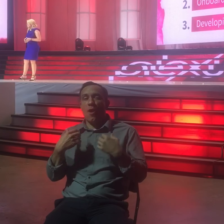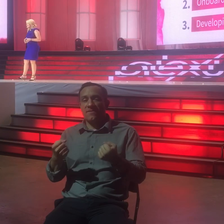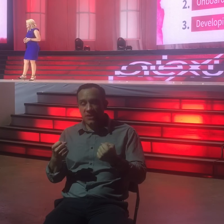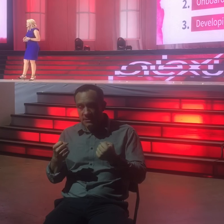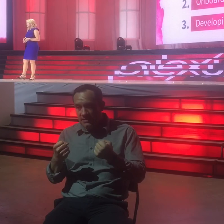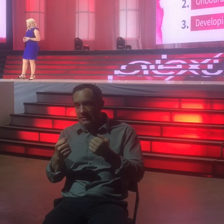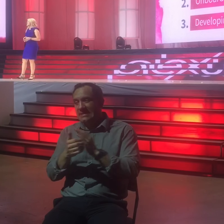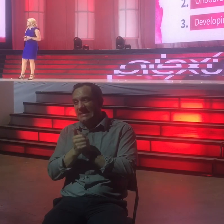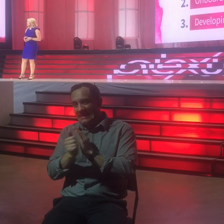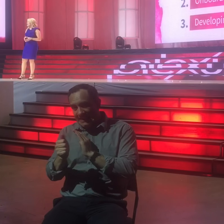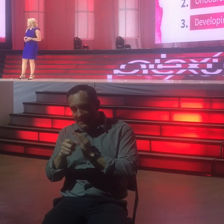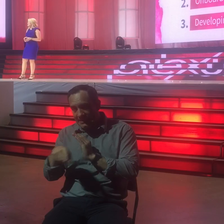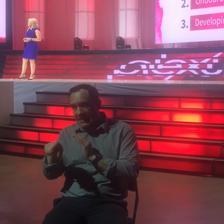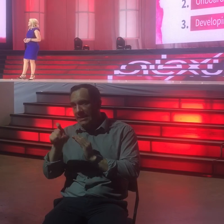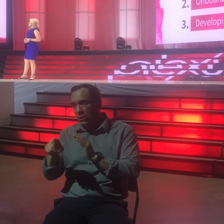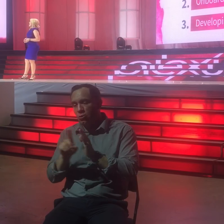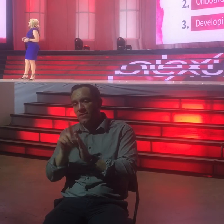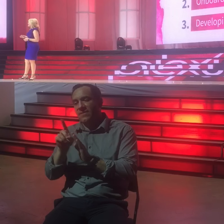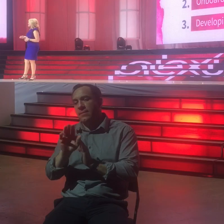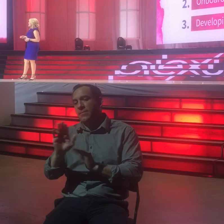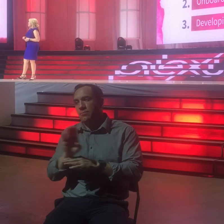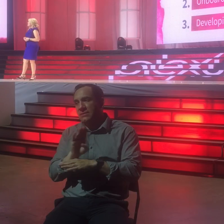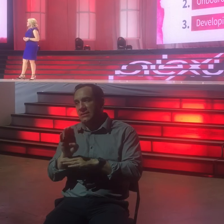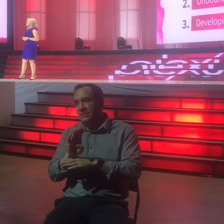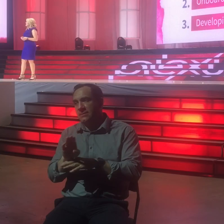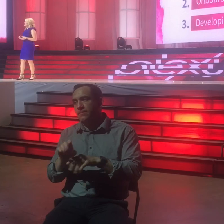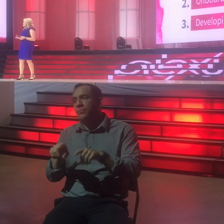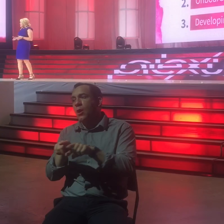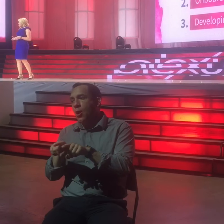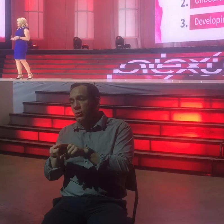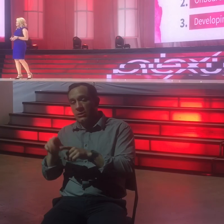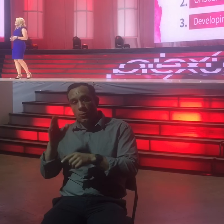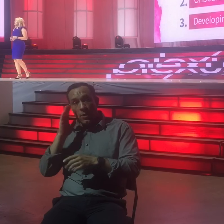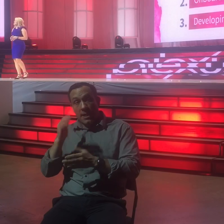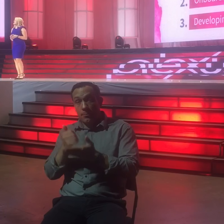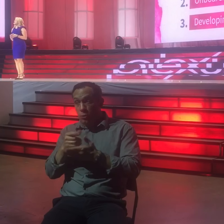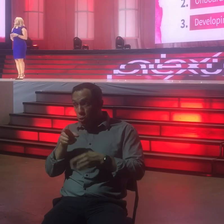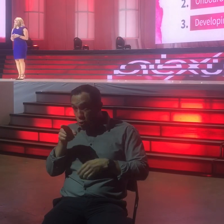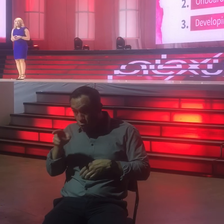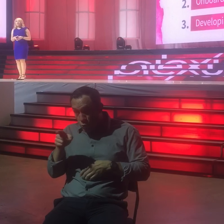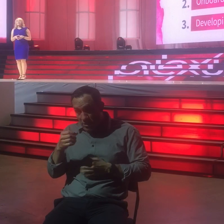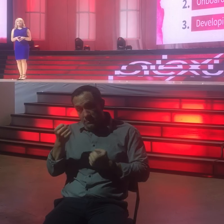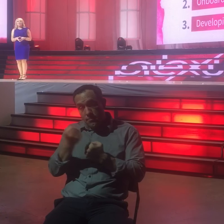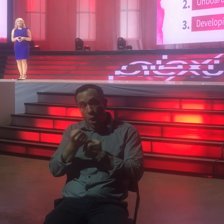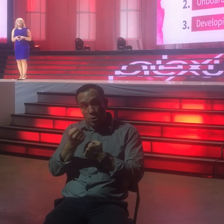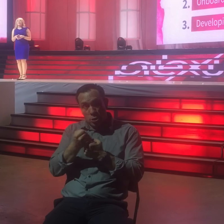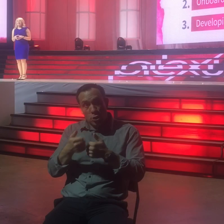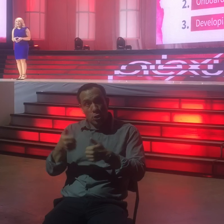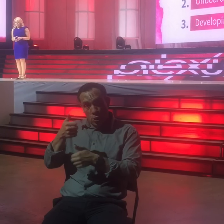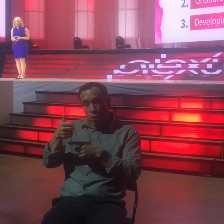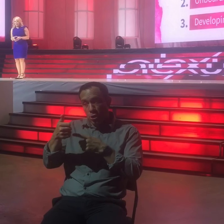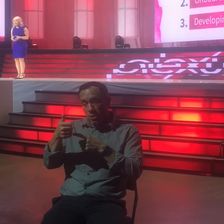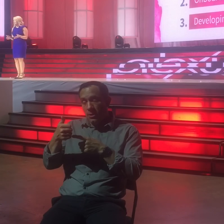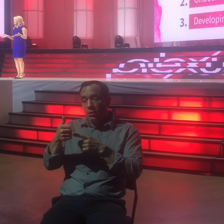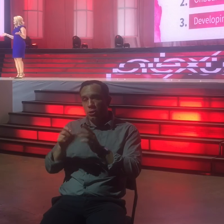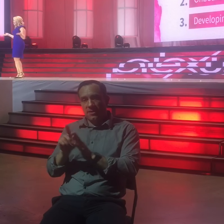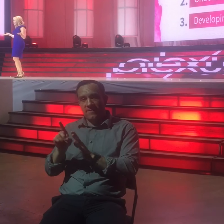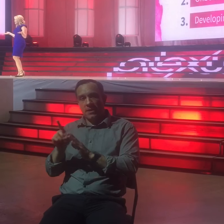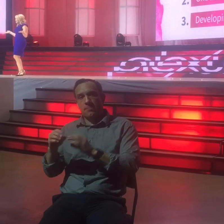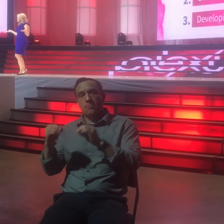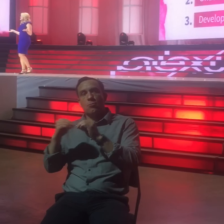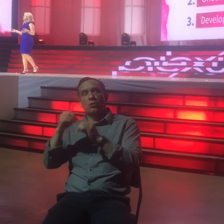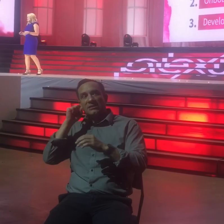a successful Plexus business. And it's going to help you as the sponsor in developing more silvers than ever. Wouldn't